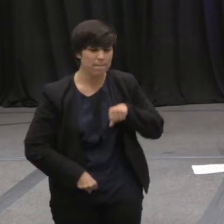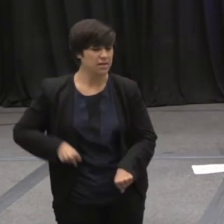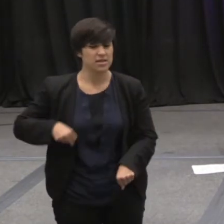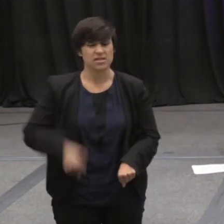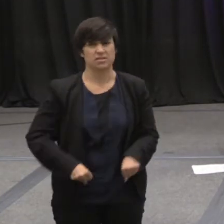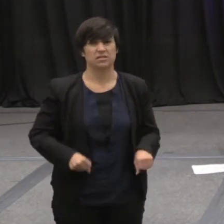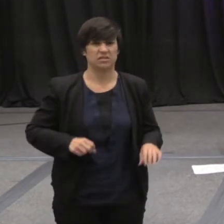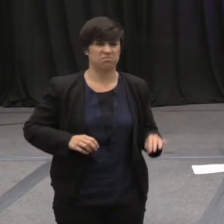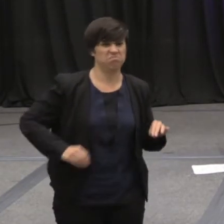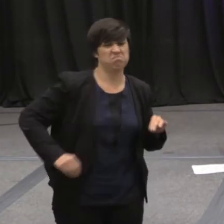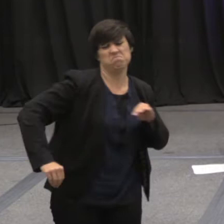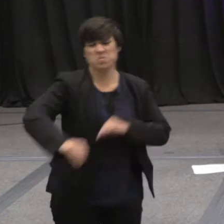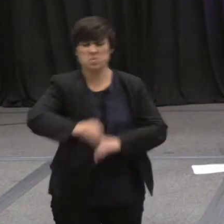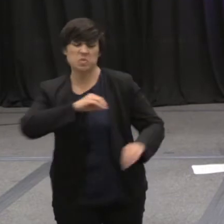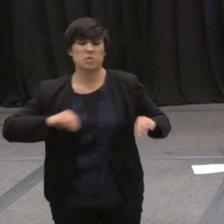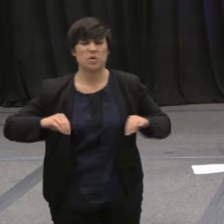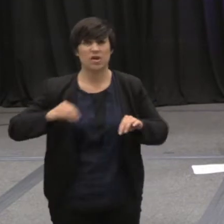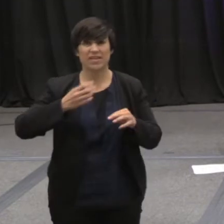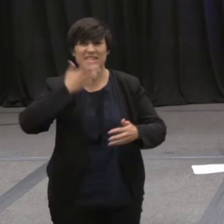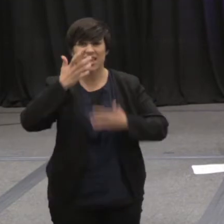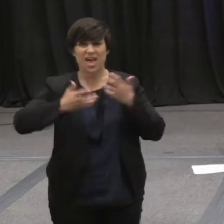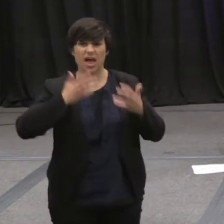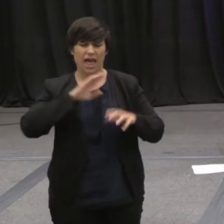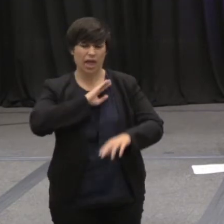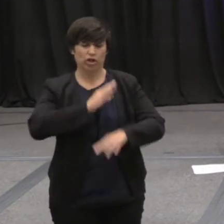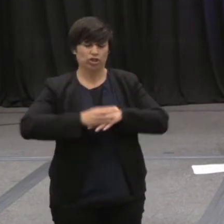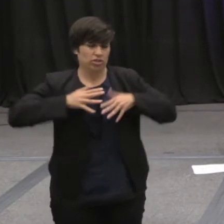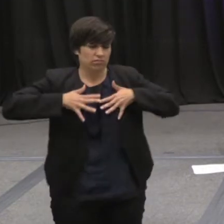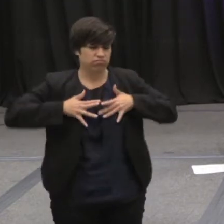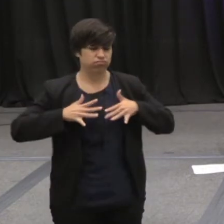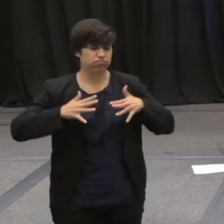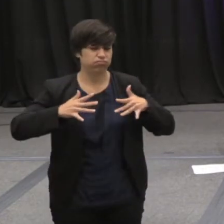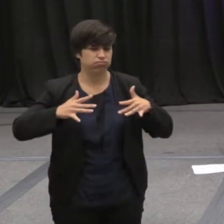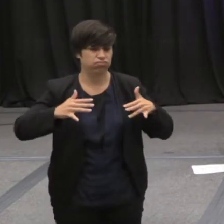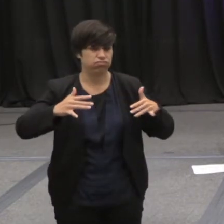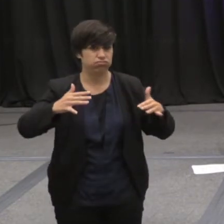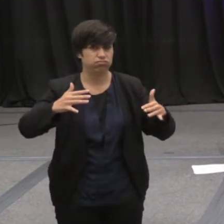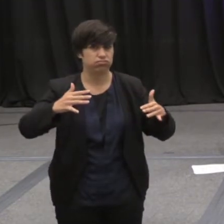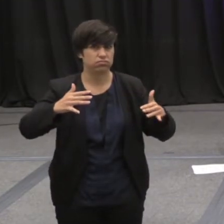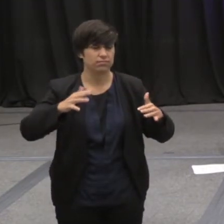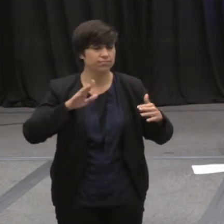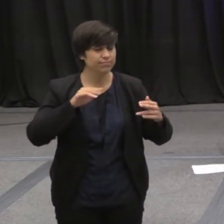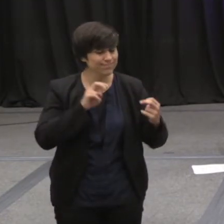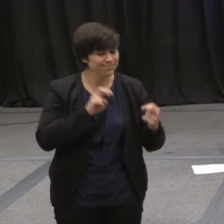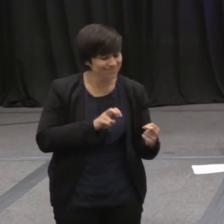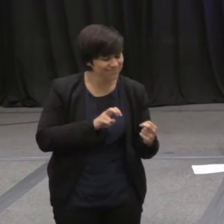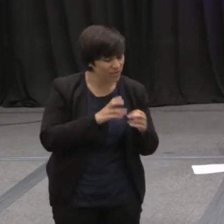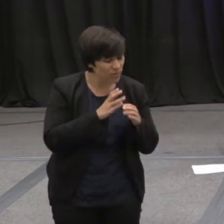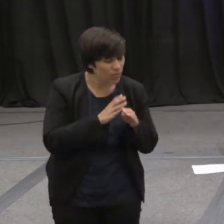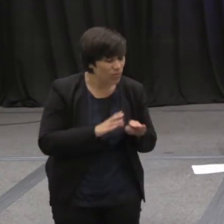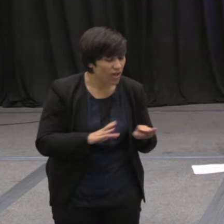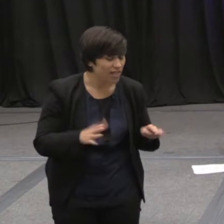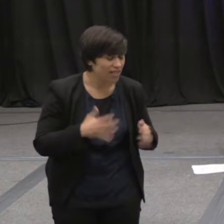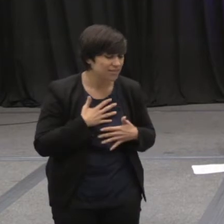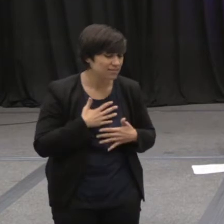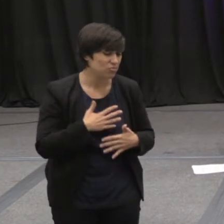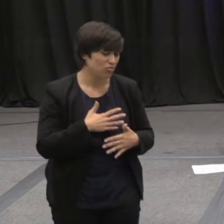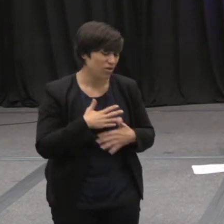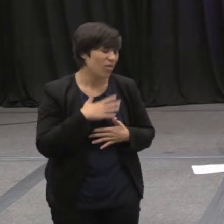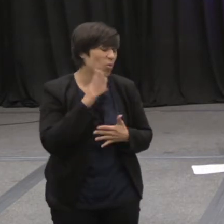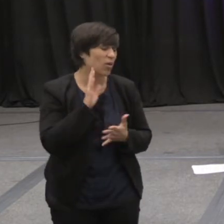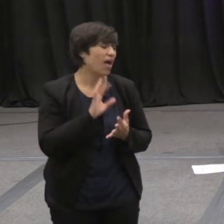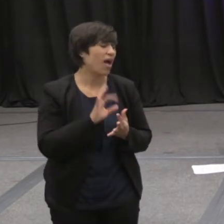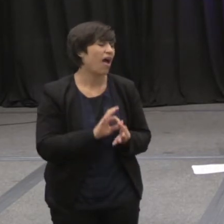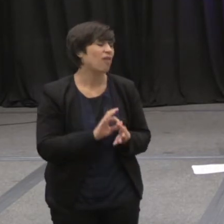and yell and move that energy out. It wasn't, if we sit quietly and take a deep breath, you'll feel better. That was like the